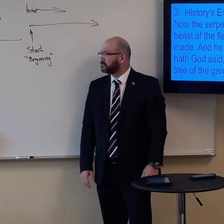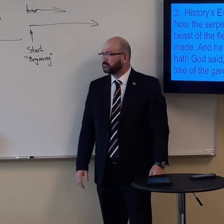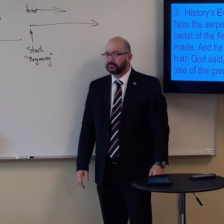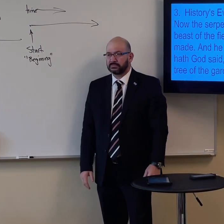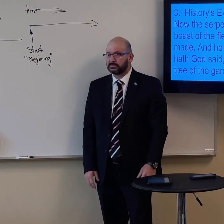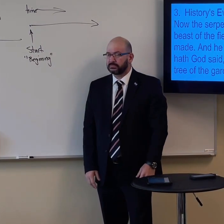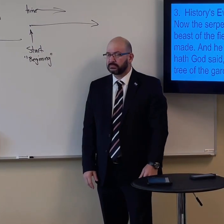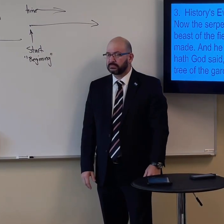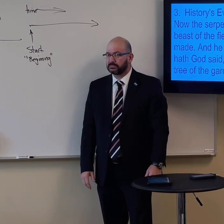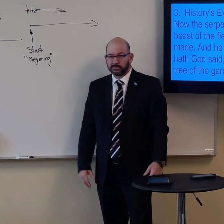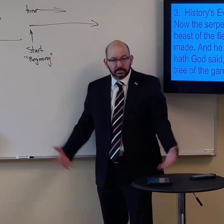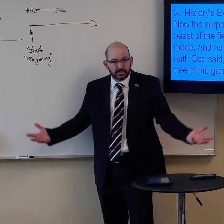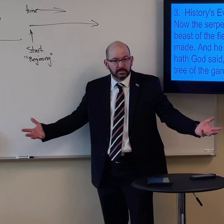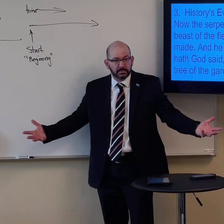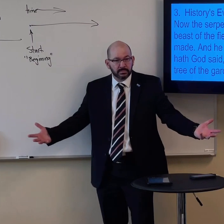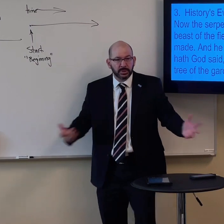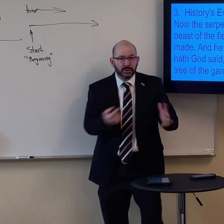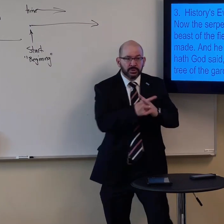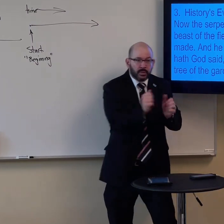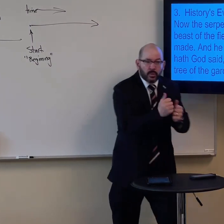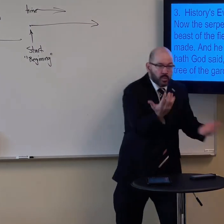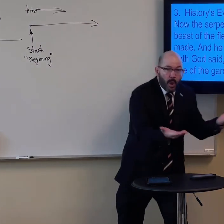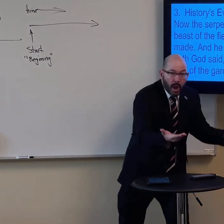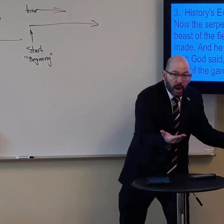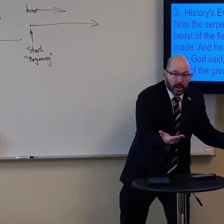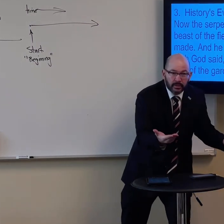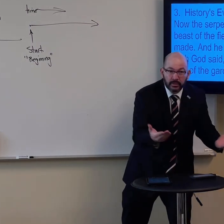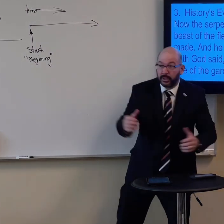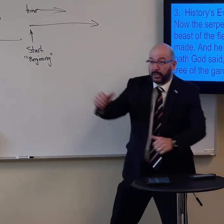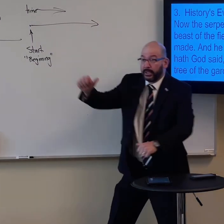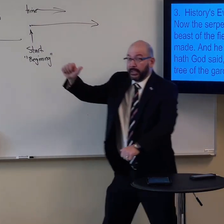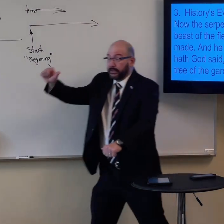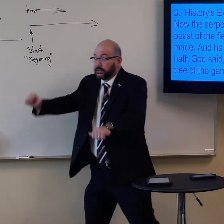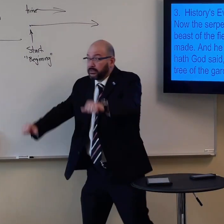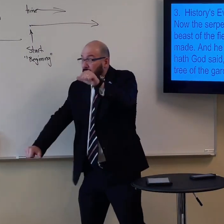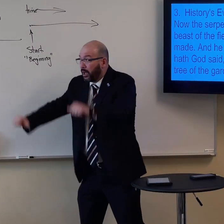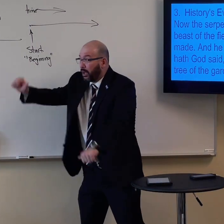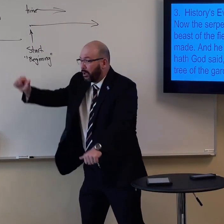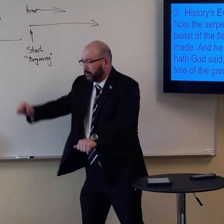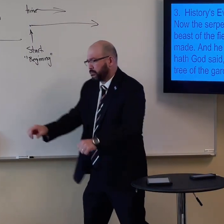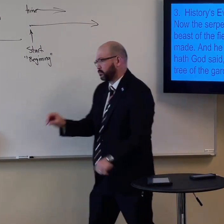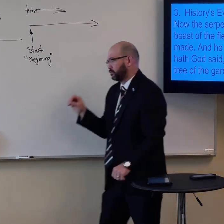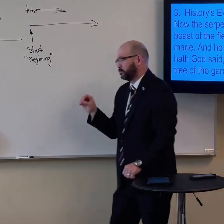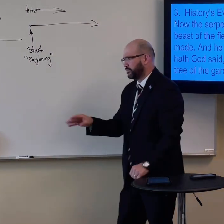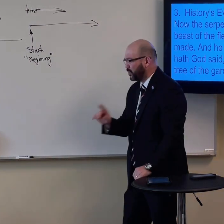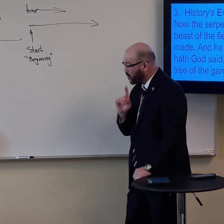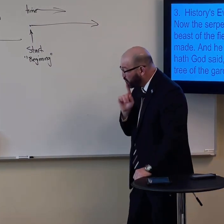So just one step between animals and people. They're not real people. They're Hitler said.